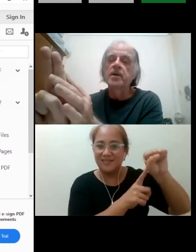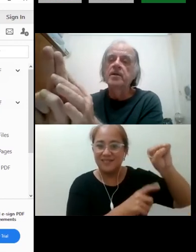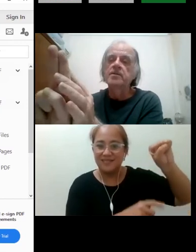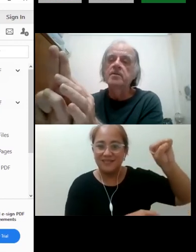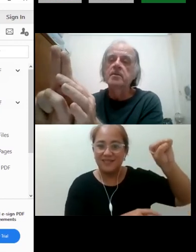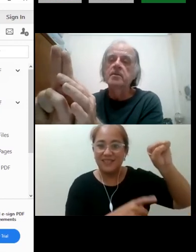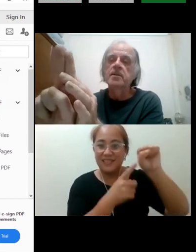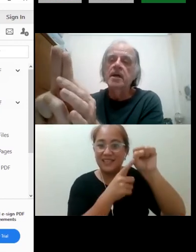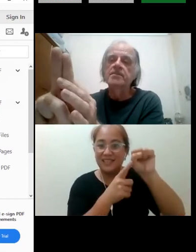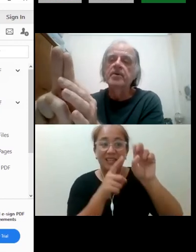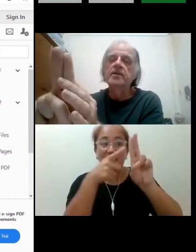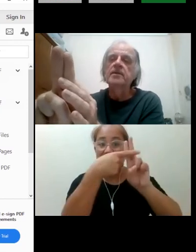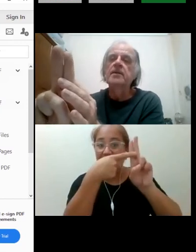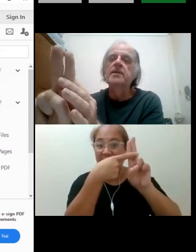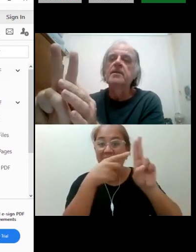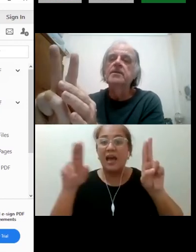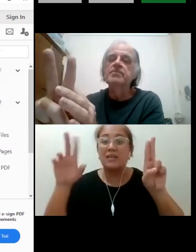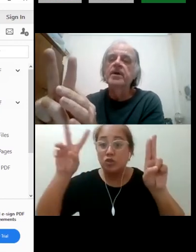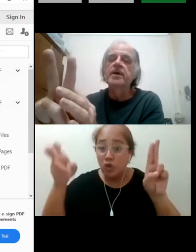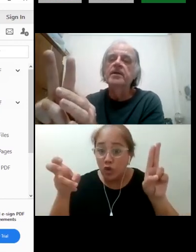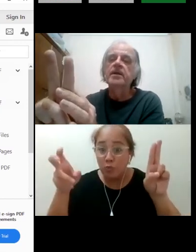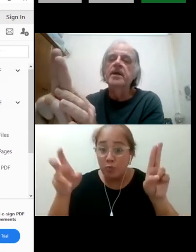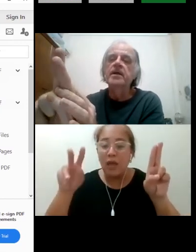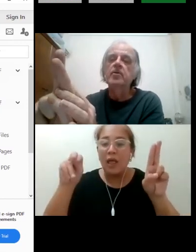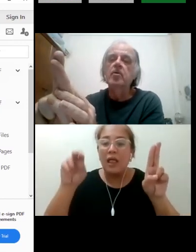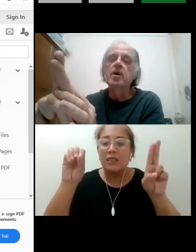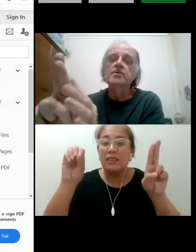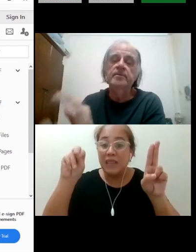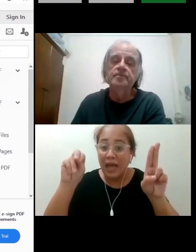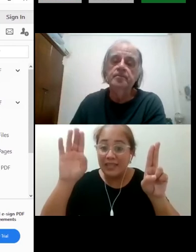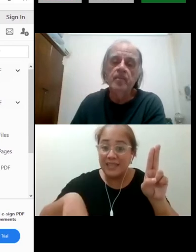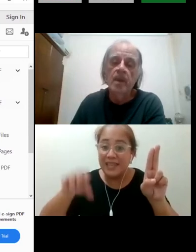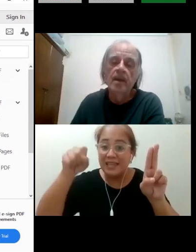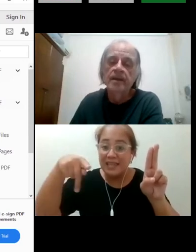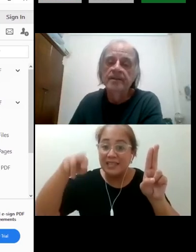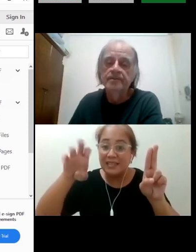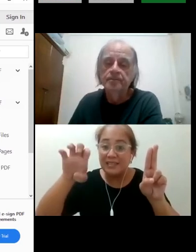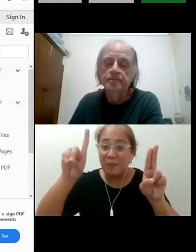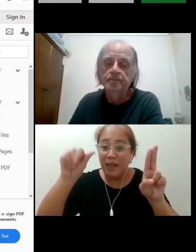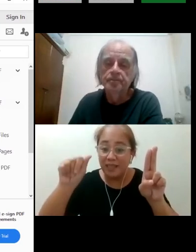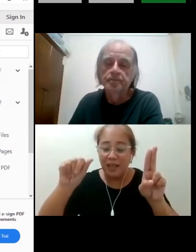This part is non-spread, spread, and crossed.